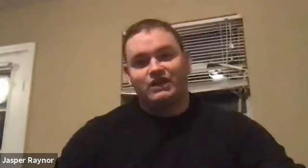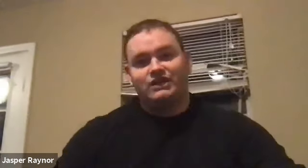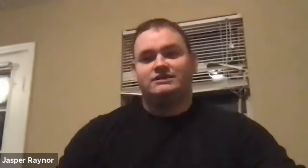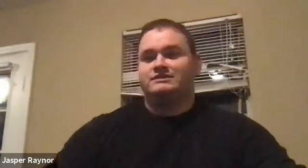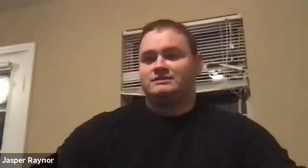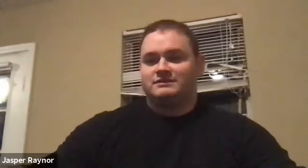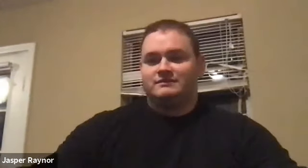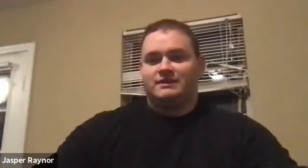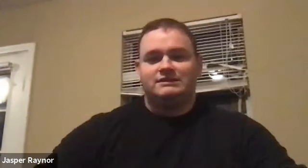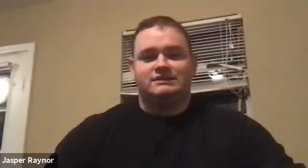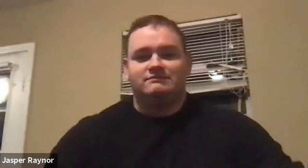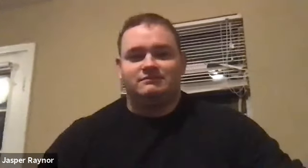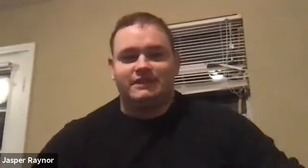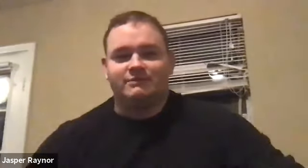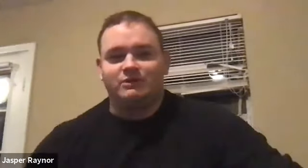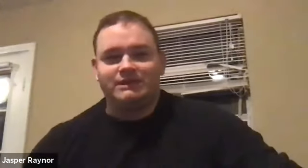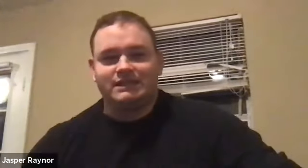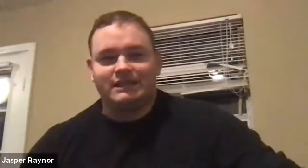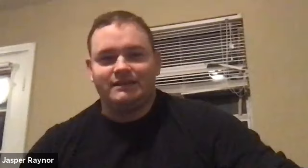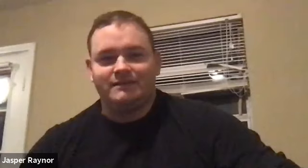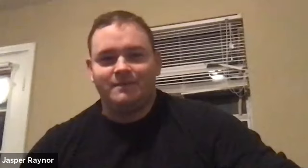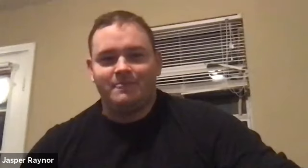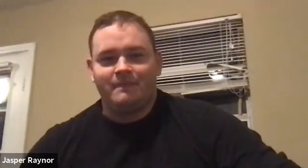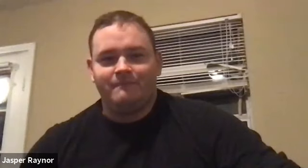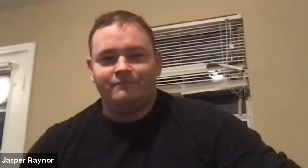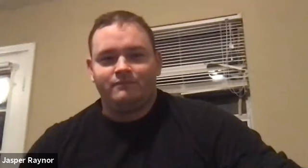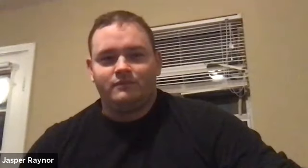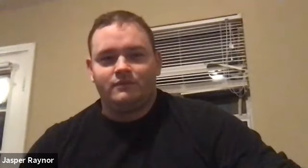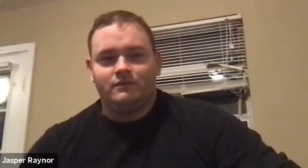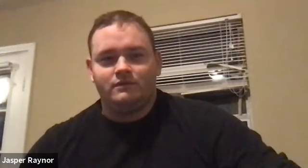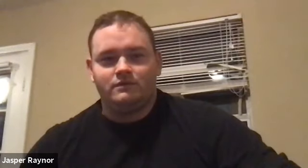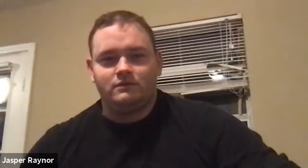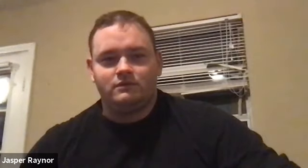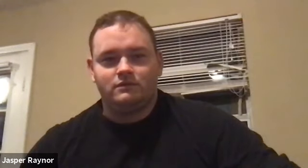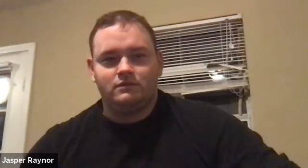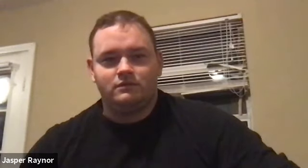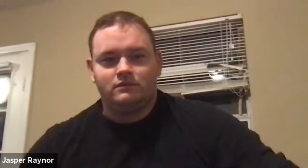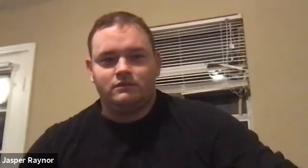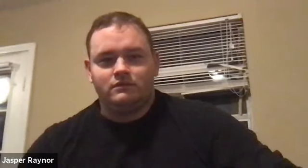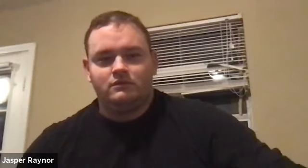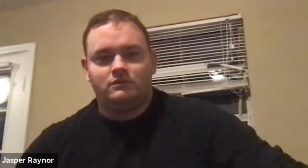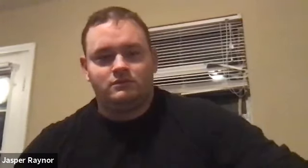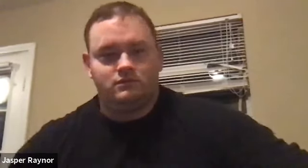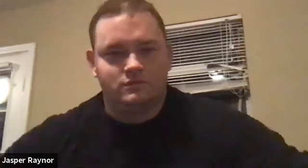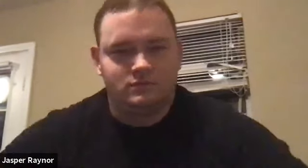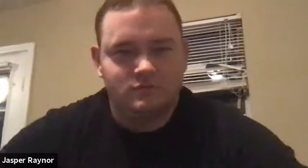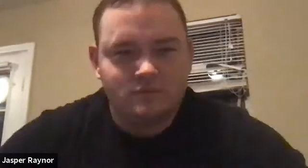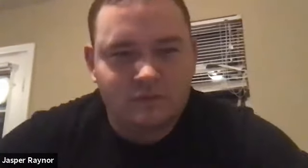young, just let them do It's the kind best of they weird can. that you said that though, because Joshua's hand development is at a 6, and so because of his